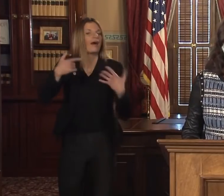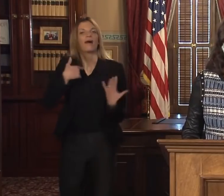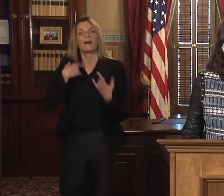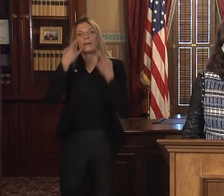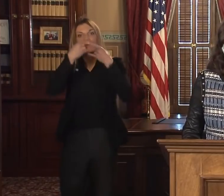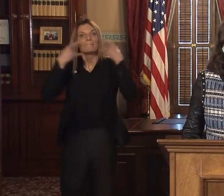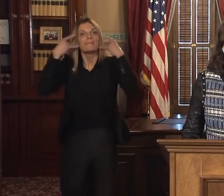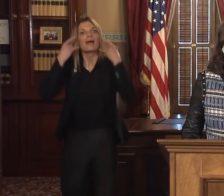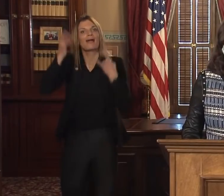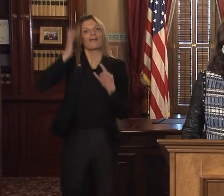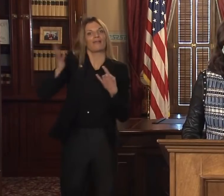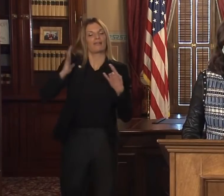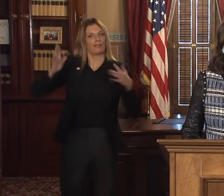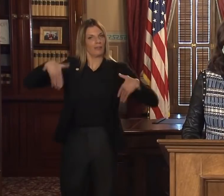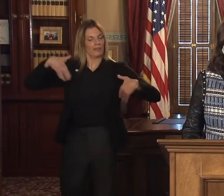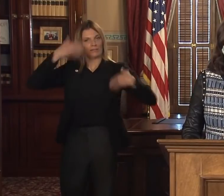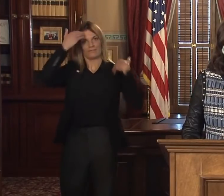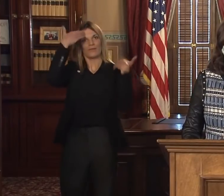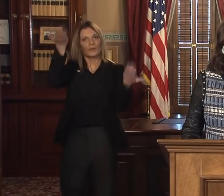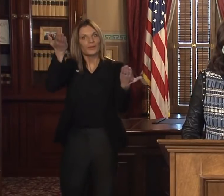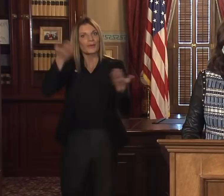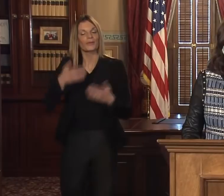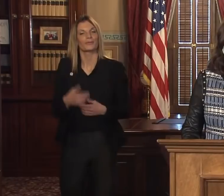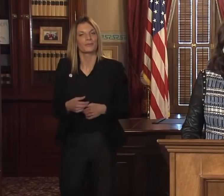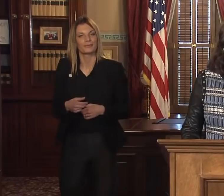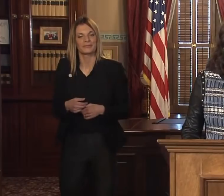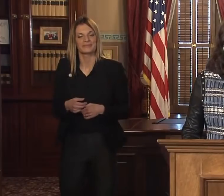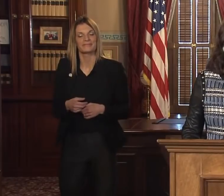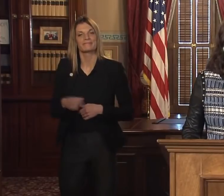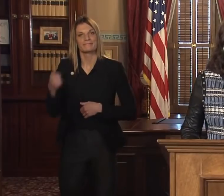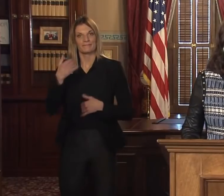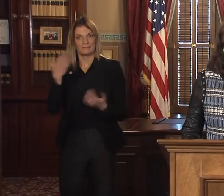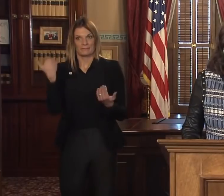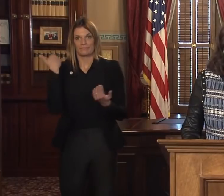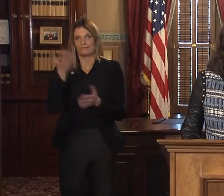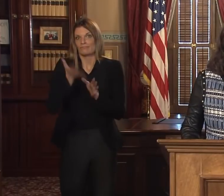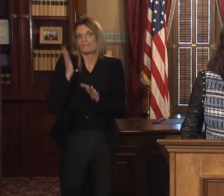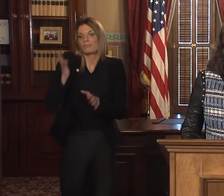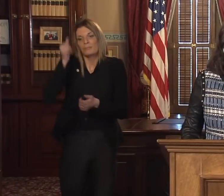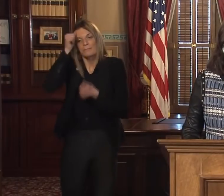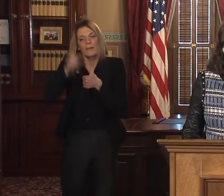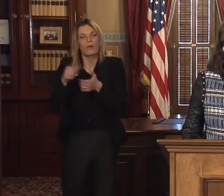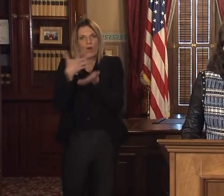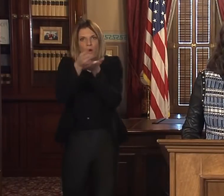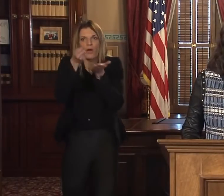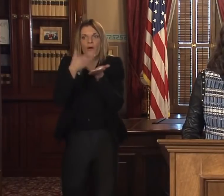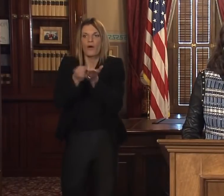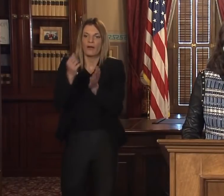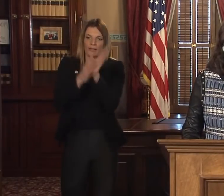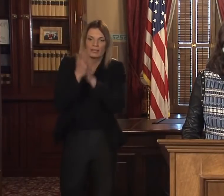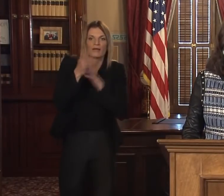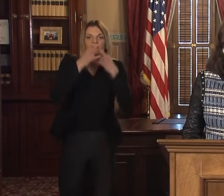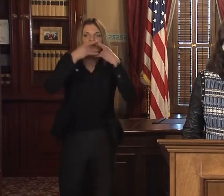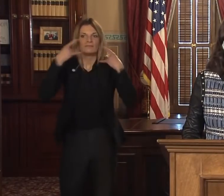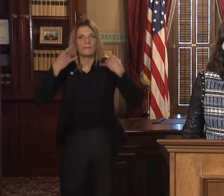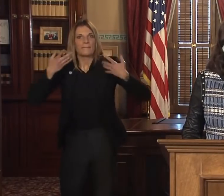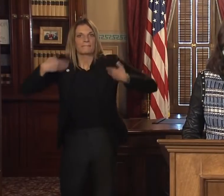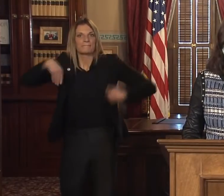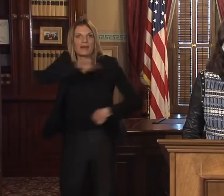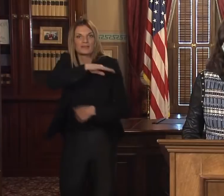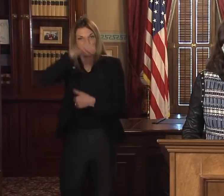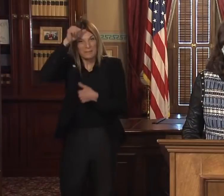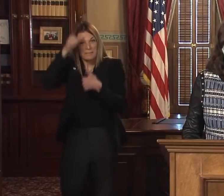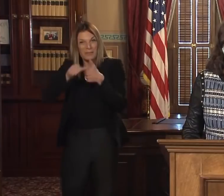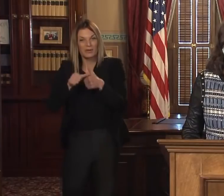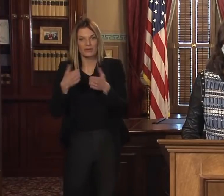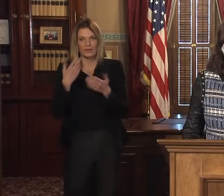would be in order to push our COVID numbers down. We were running out of PPE. Our hospitals had a shift